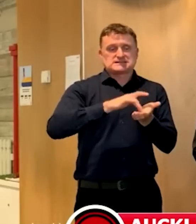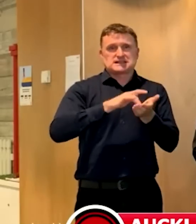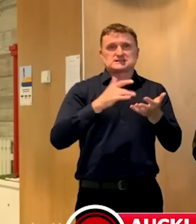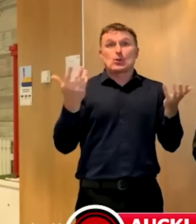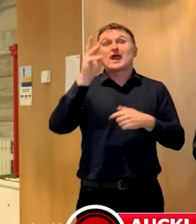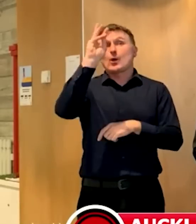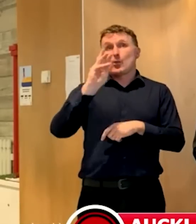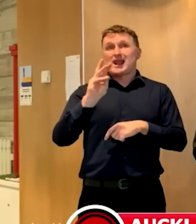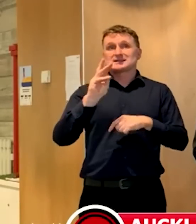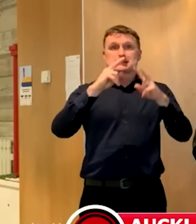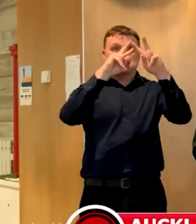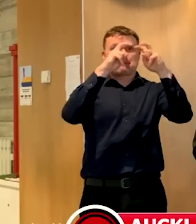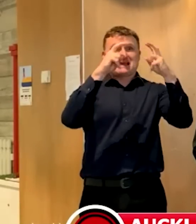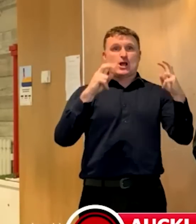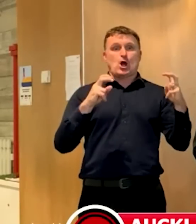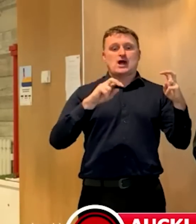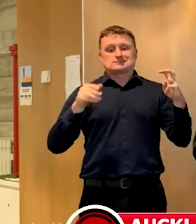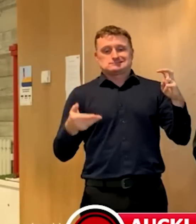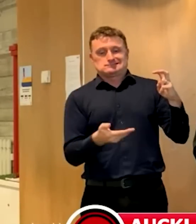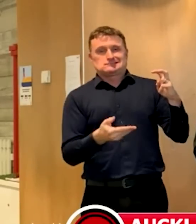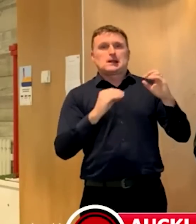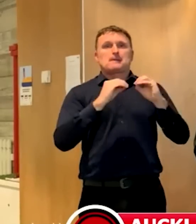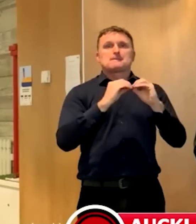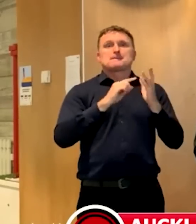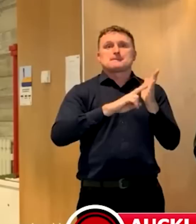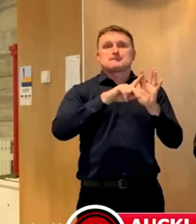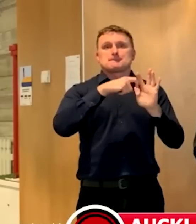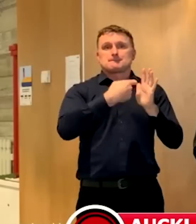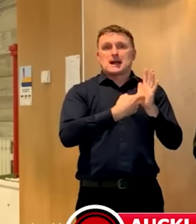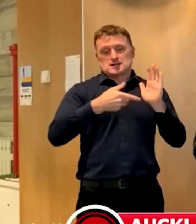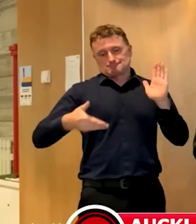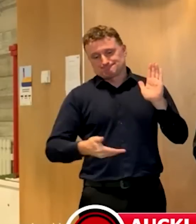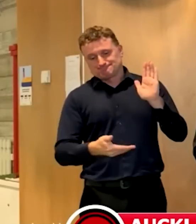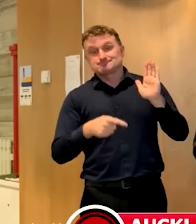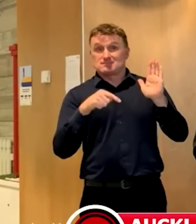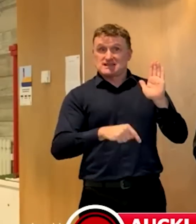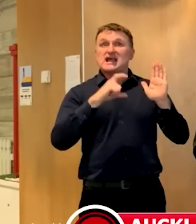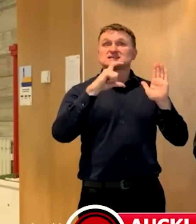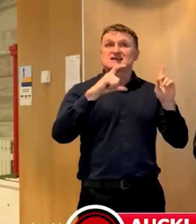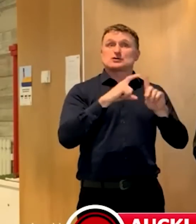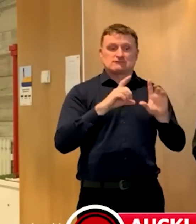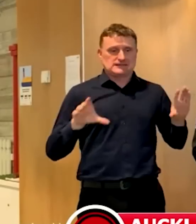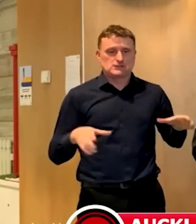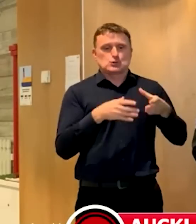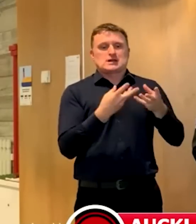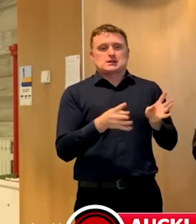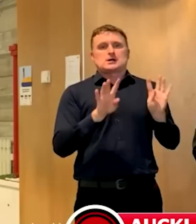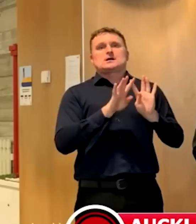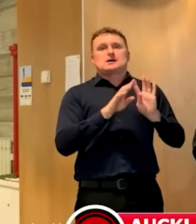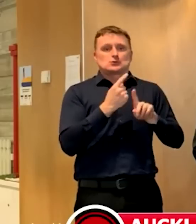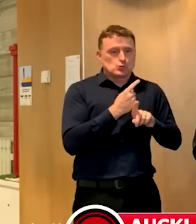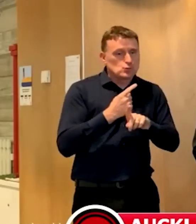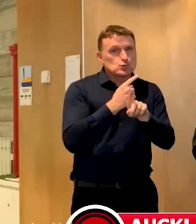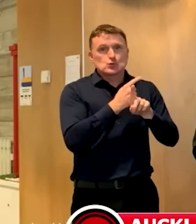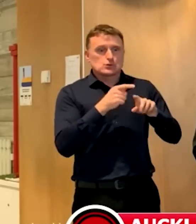remains activated beneath the beehive and will remain so throughout the coming days to support the regions and to